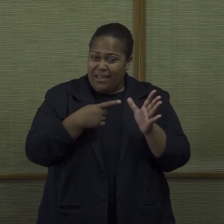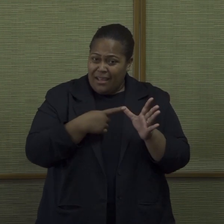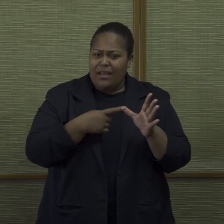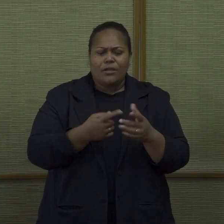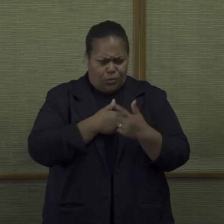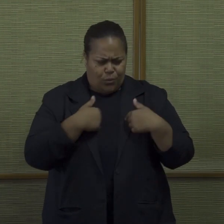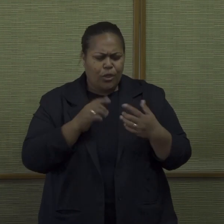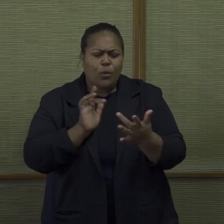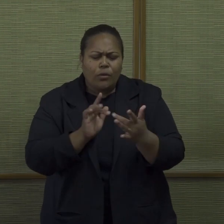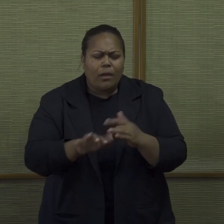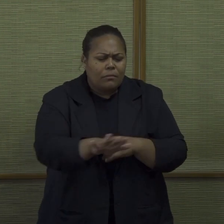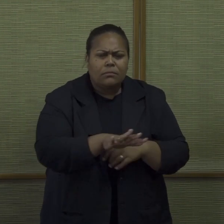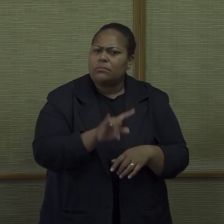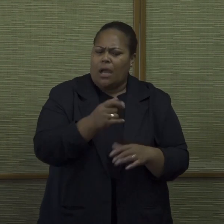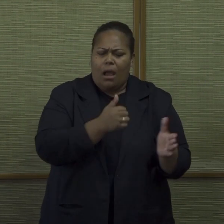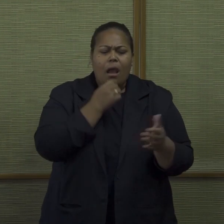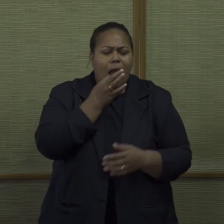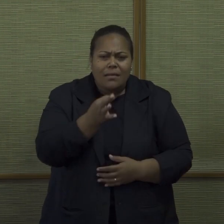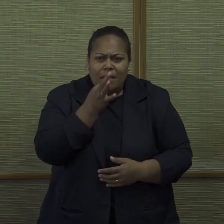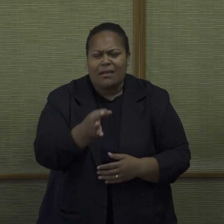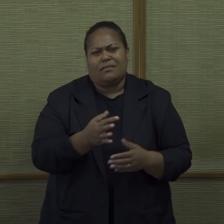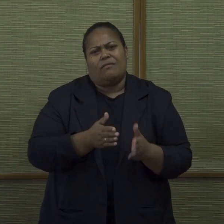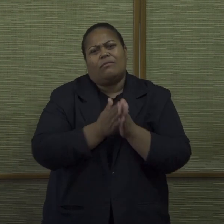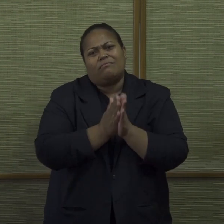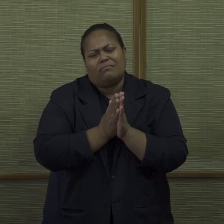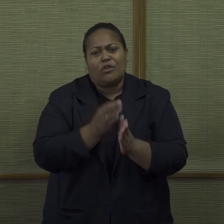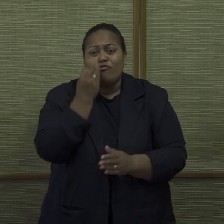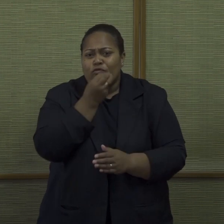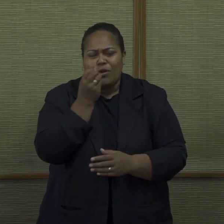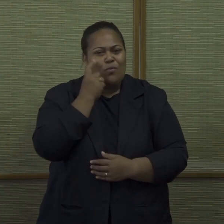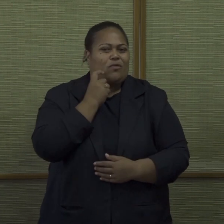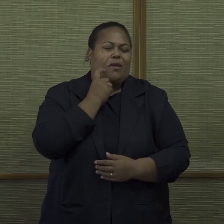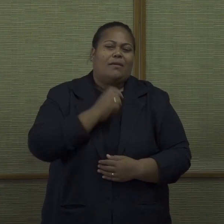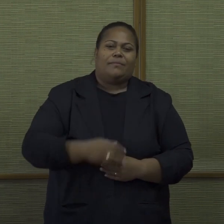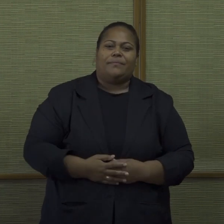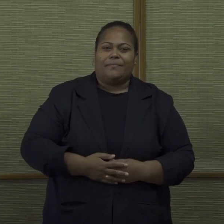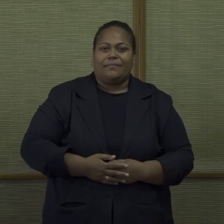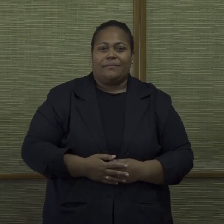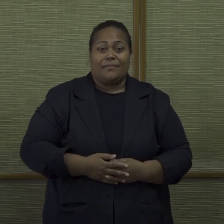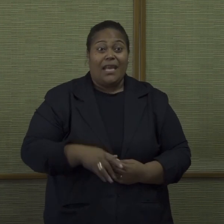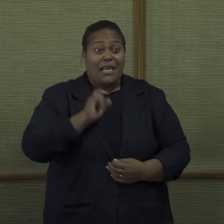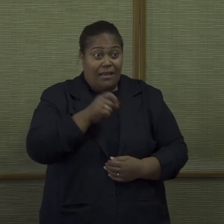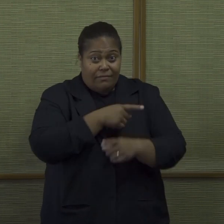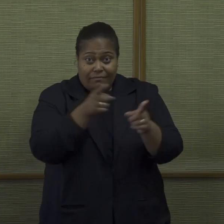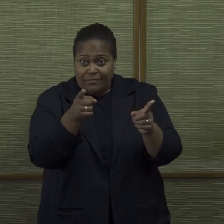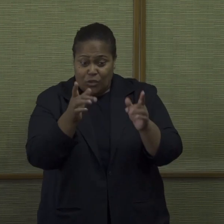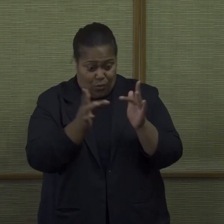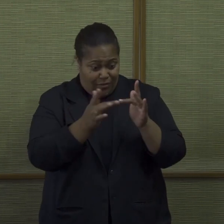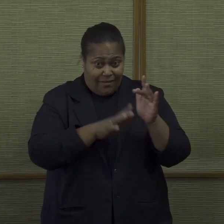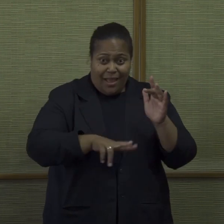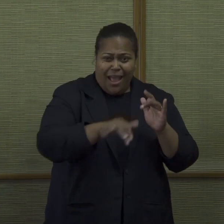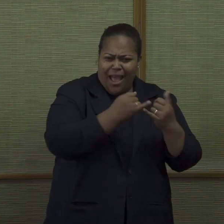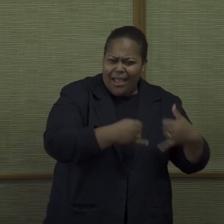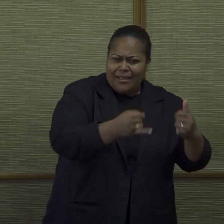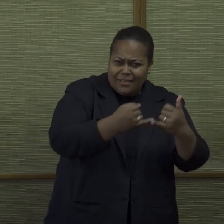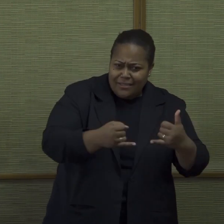have been asking for assistance in terms of food. Okay. For those that have made contacts to the island, we ask that